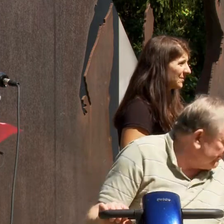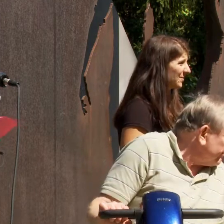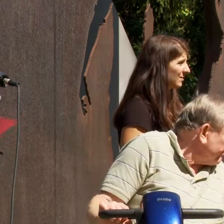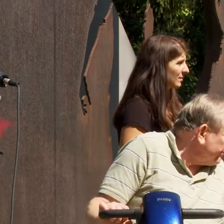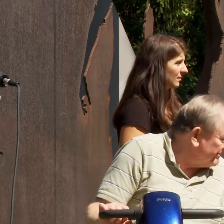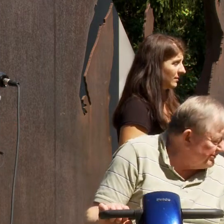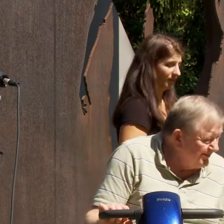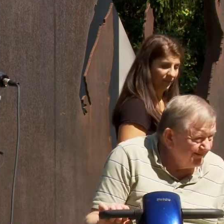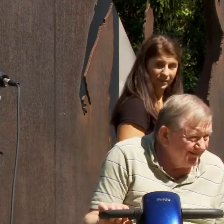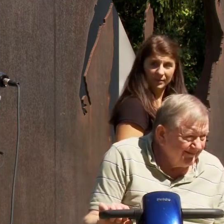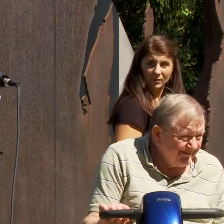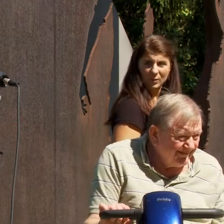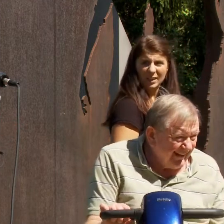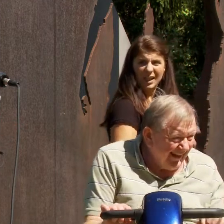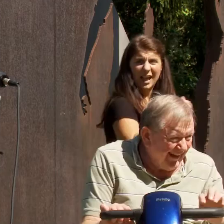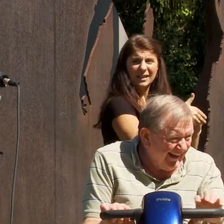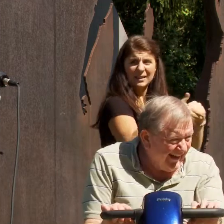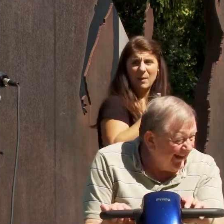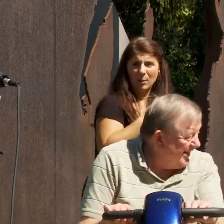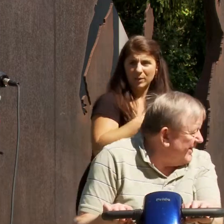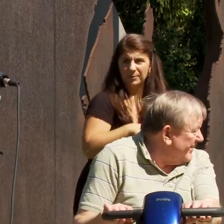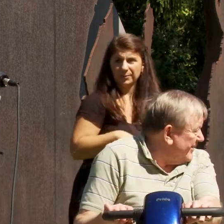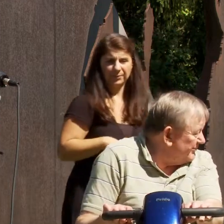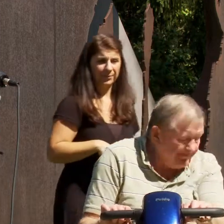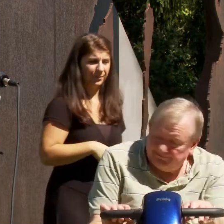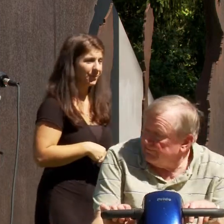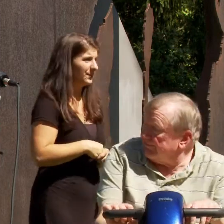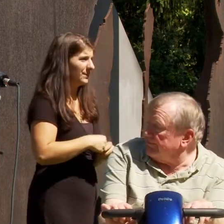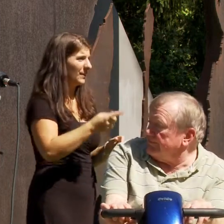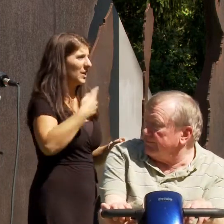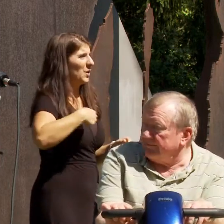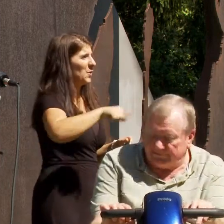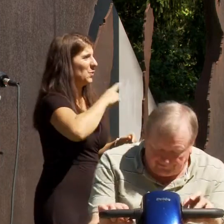I gotta have some help. We shall